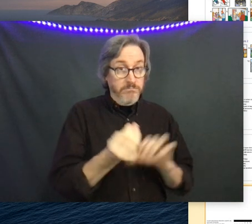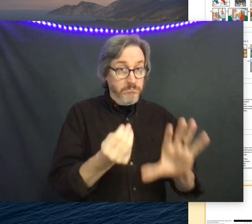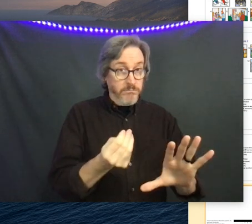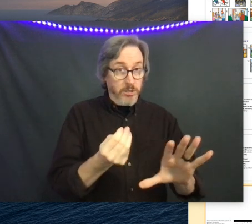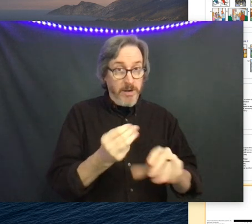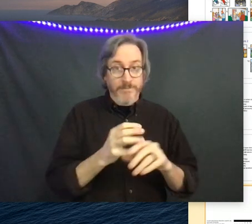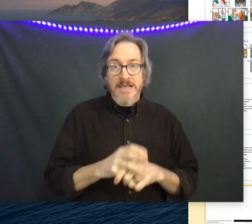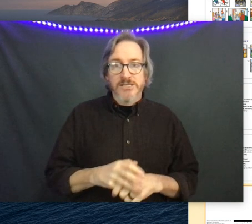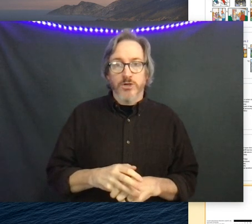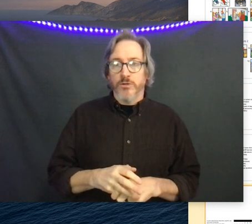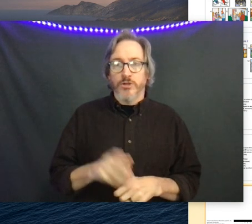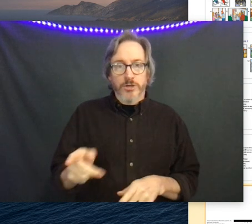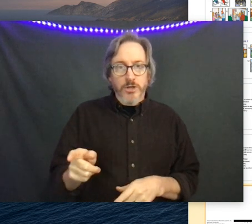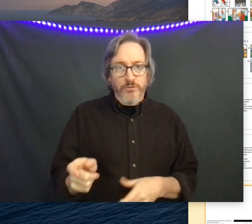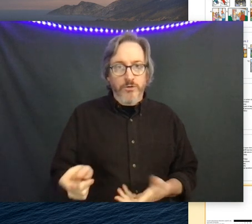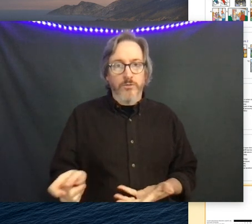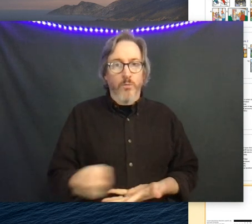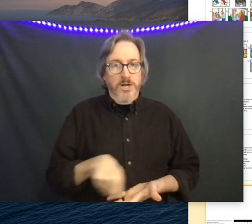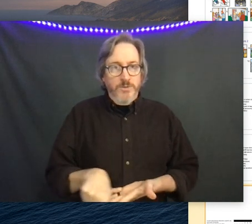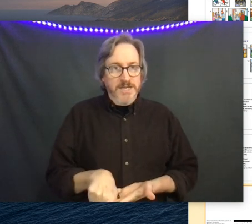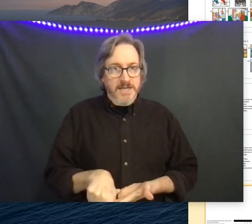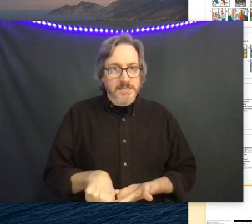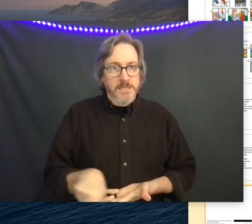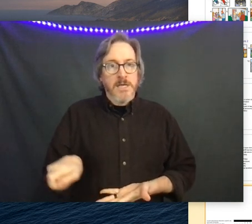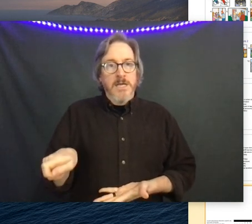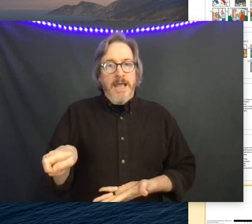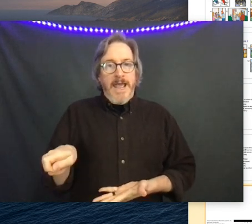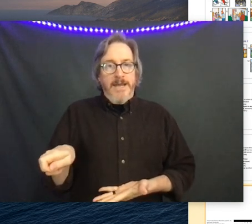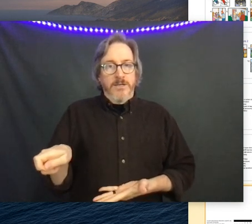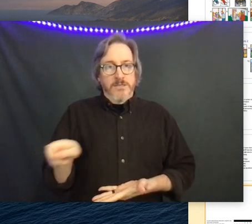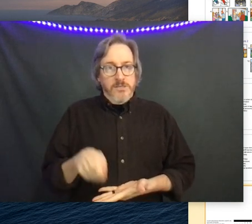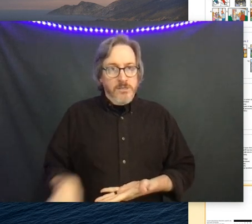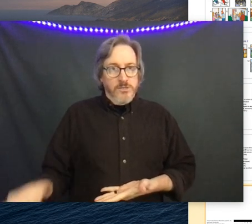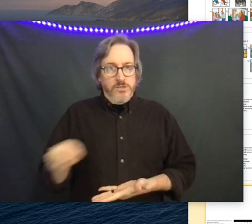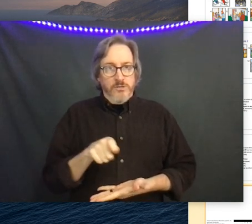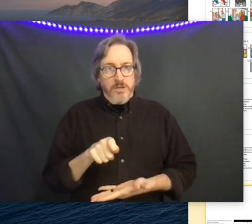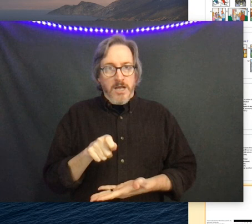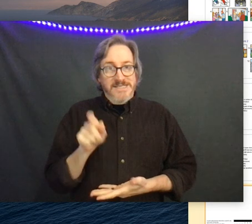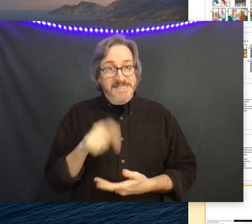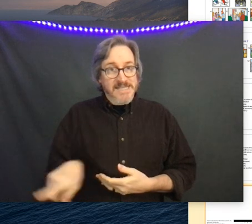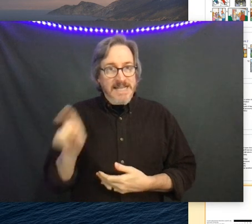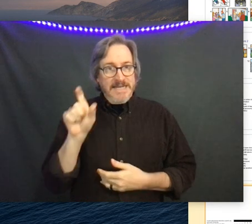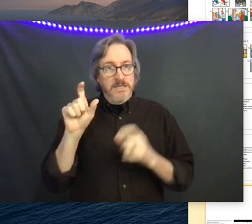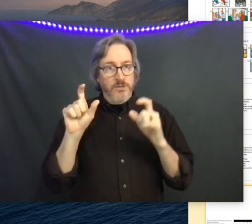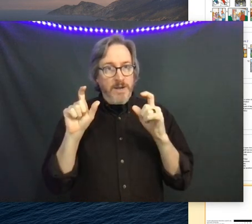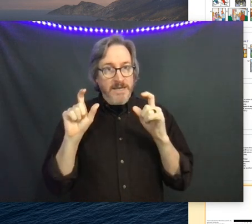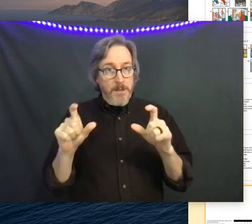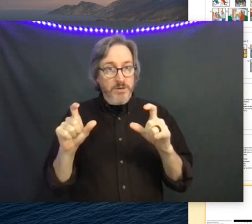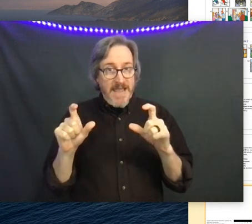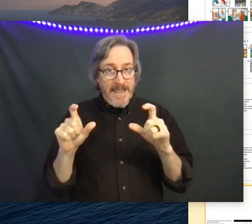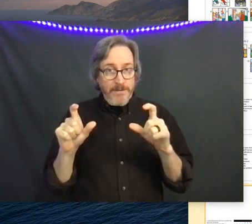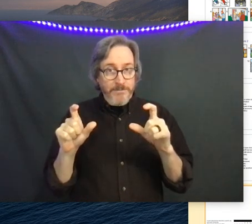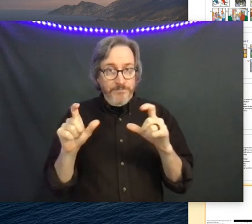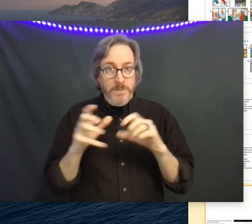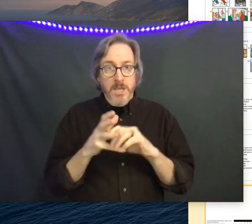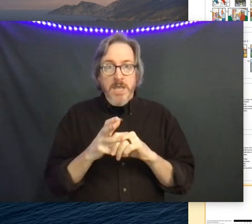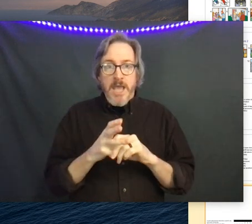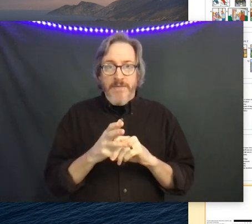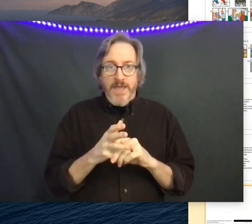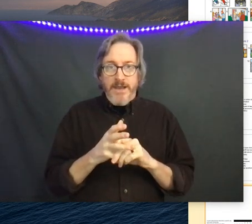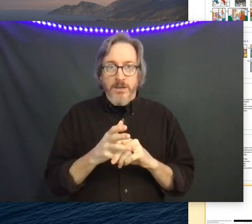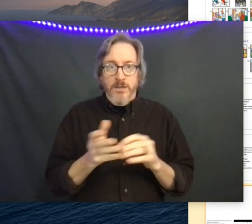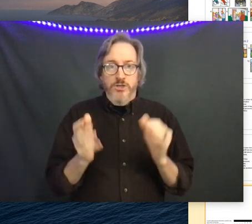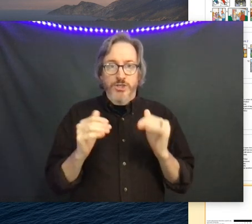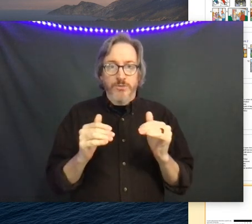Monday. All right. So you're going to go through, watch what he does, and select the right number day,